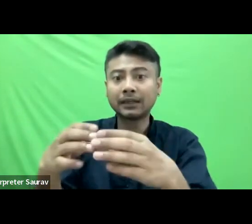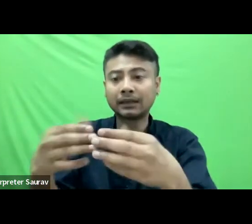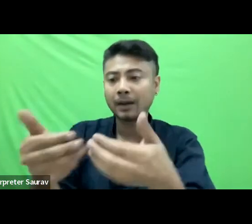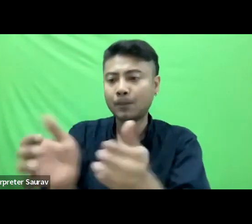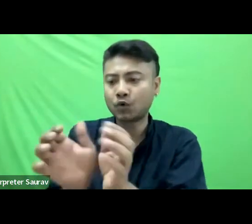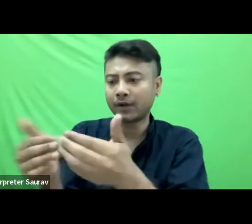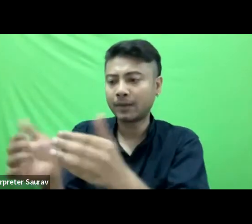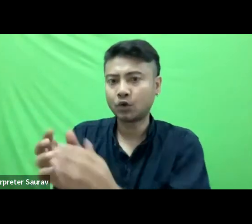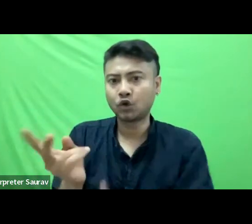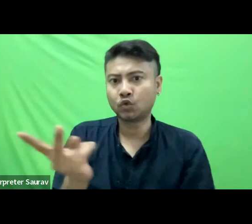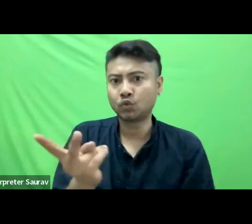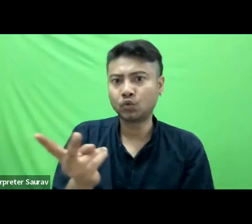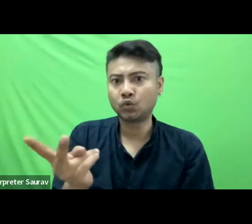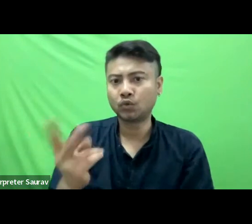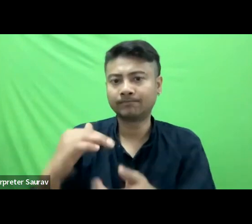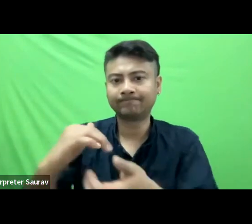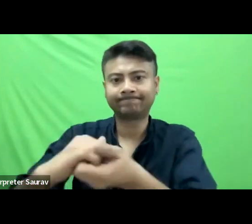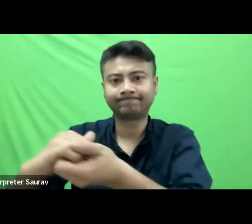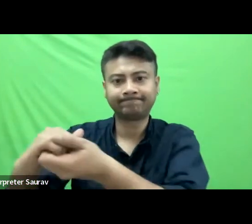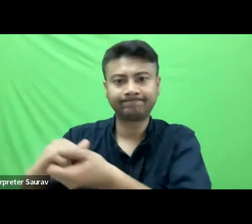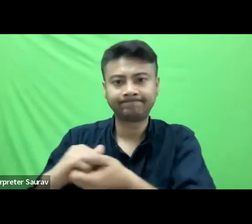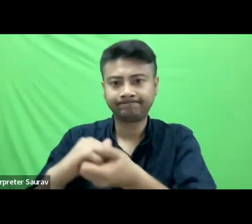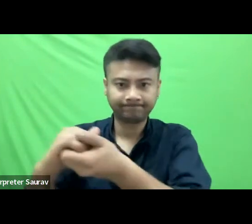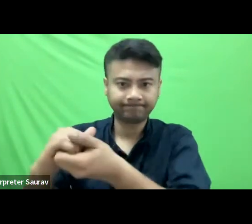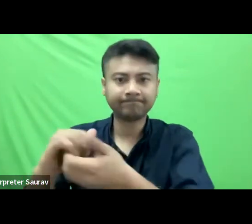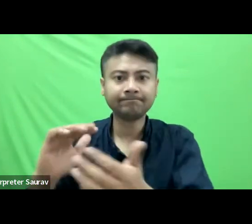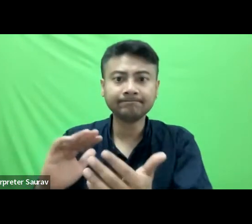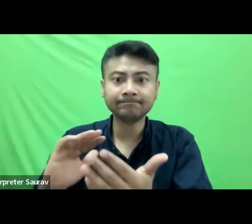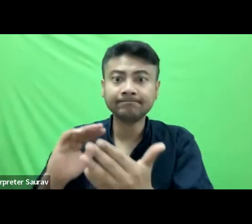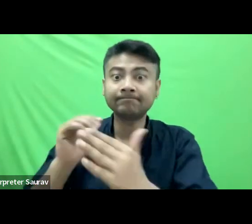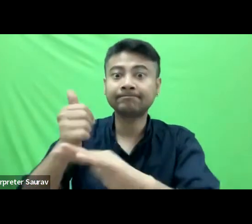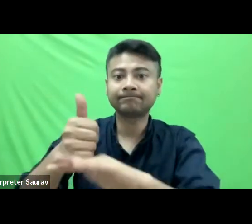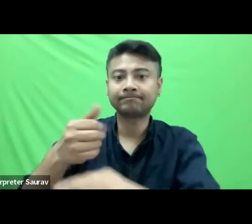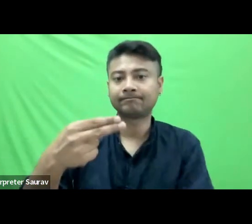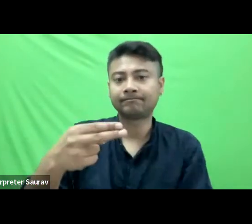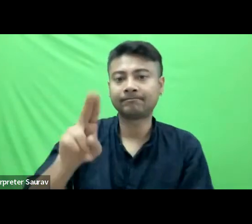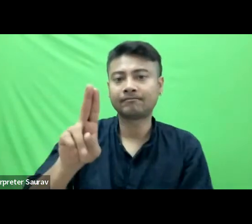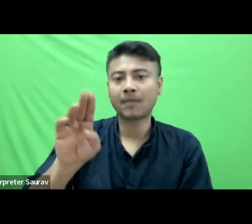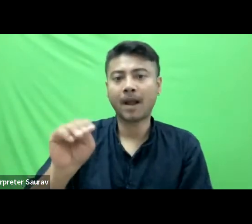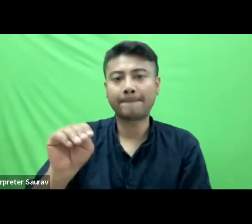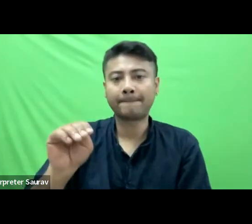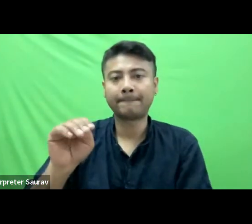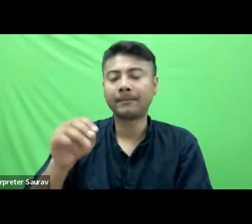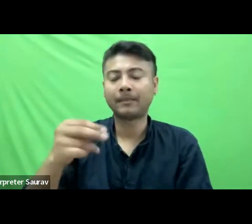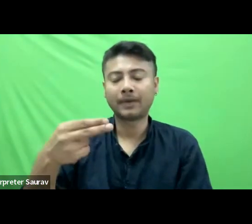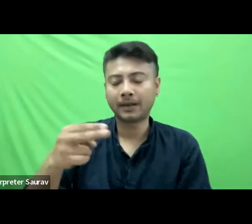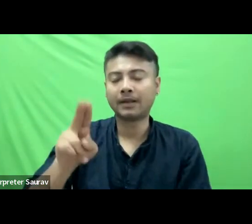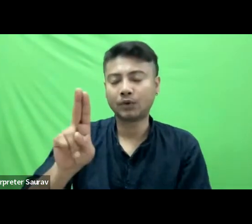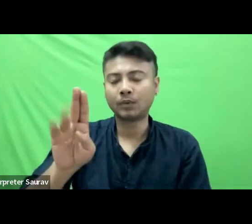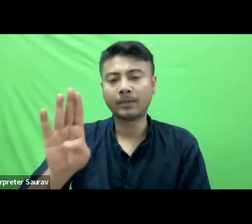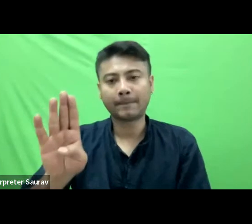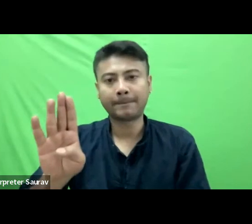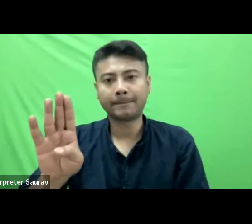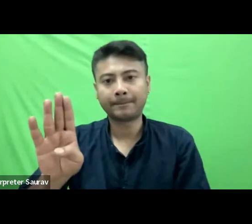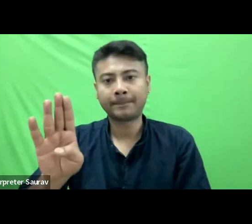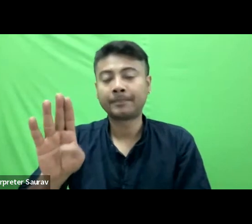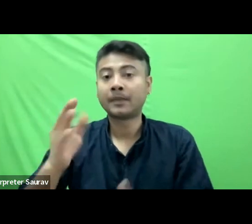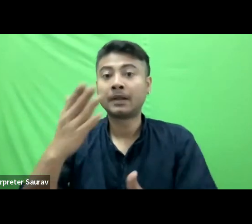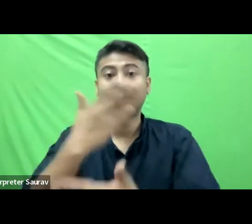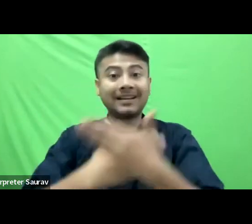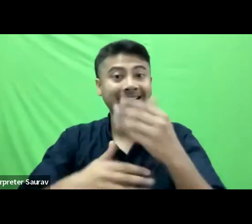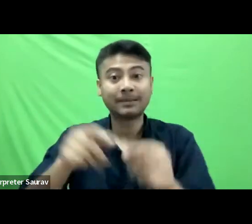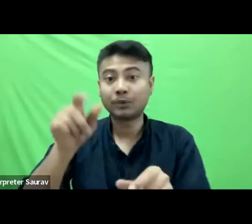building an inclusive community hub. So the residents there, which range from people with disabilities to older people